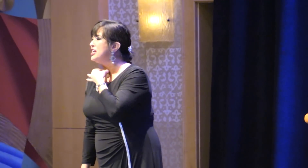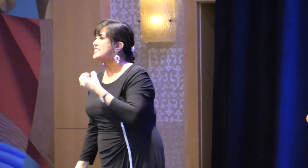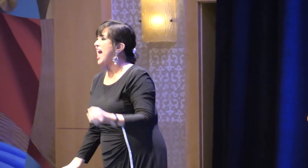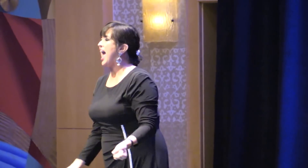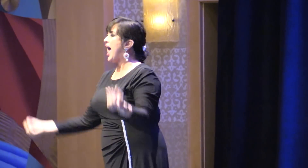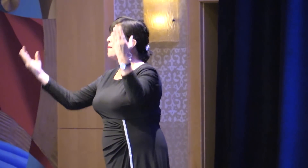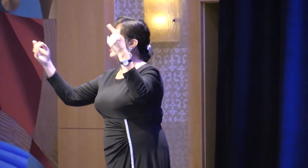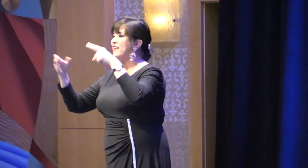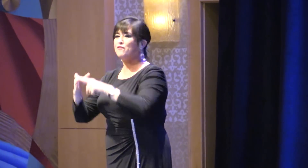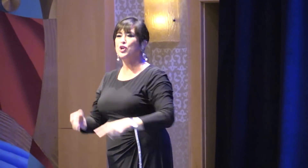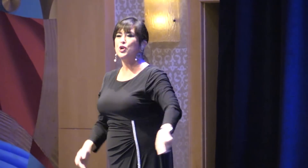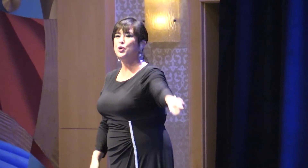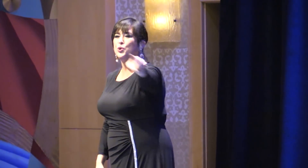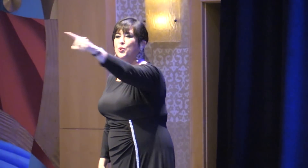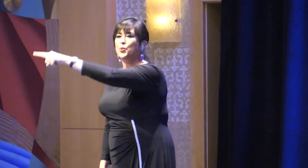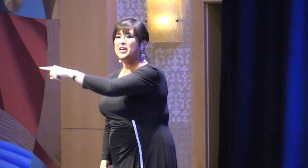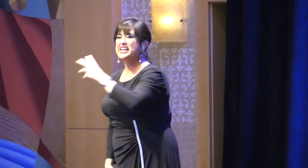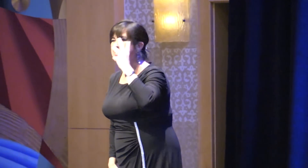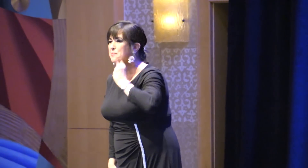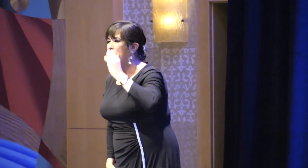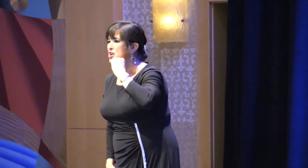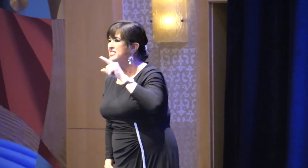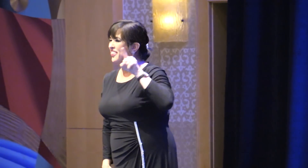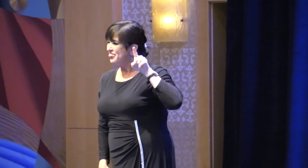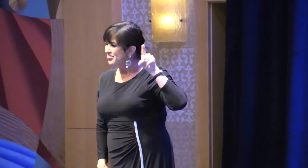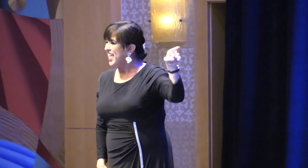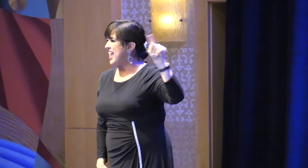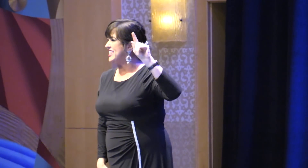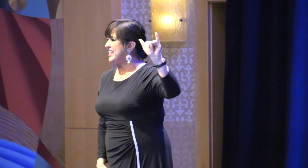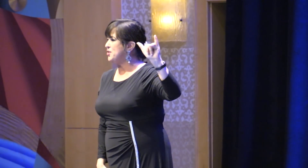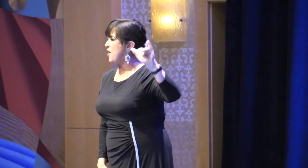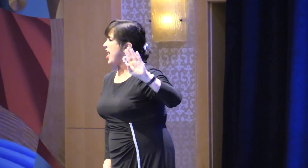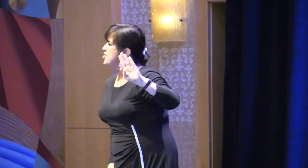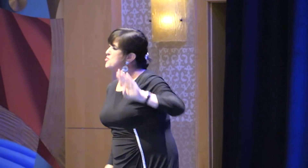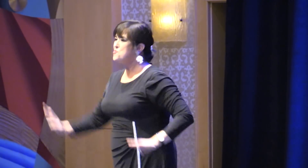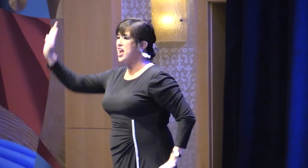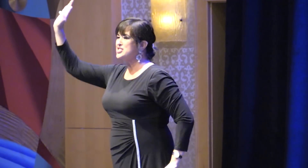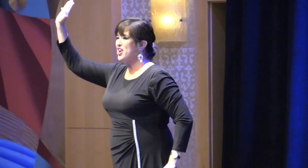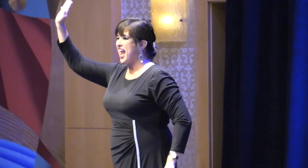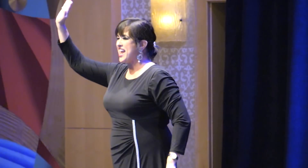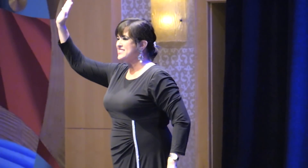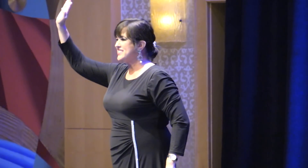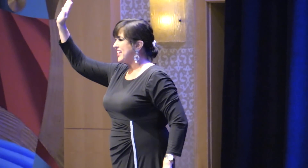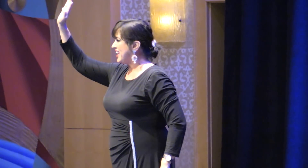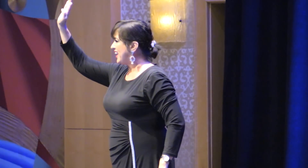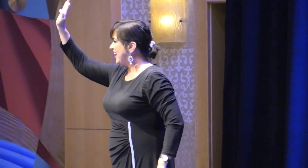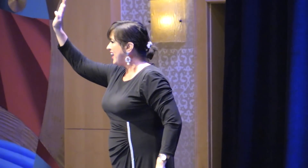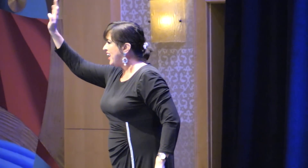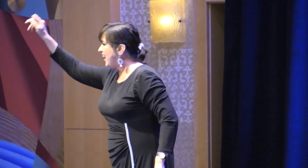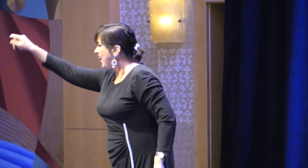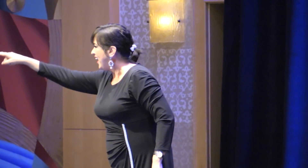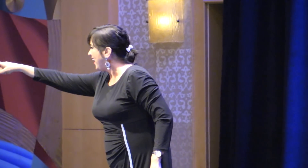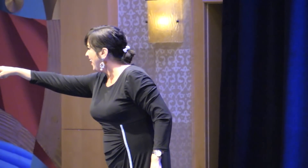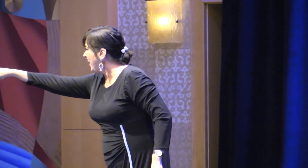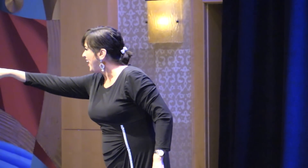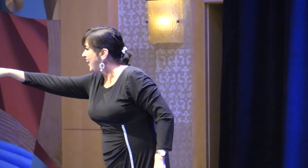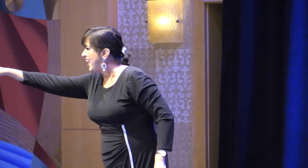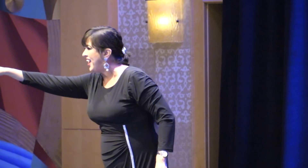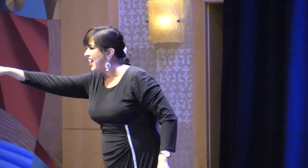monsters? I'm wondering how many people here this evening had a green monster. Please raise your hand if you had a TTY like